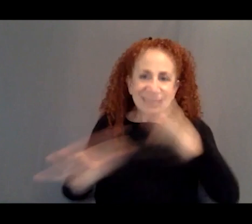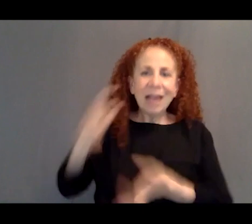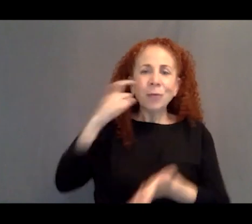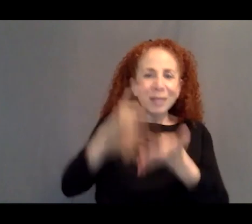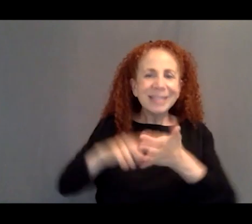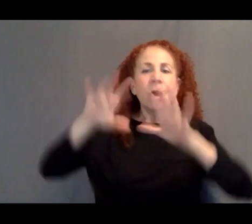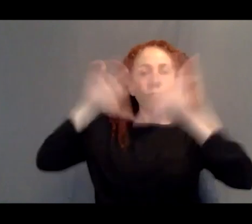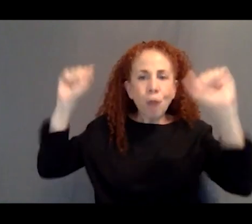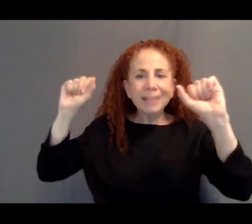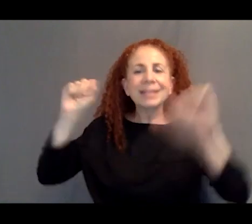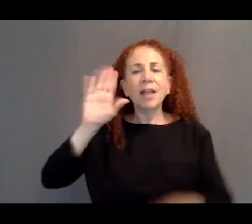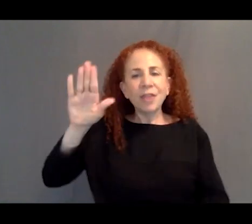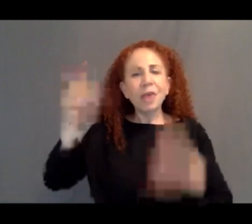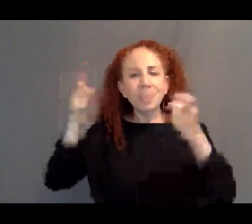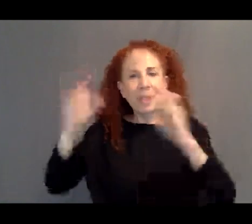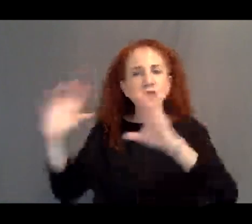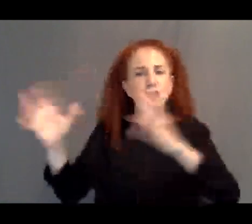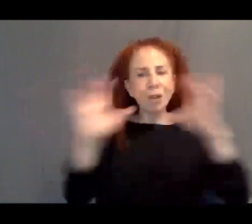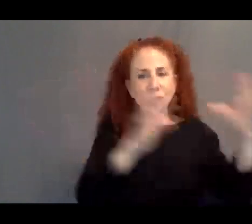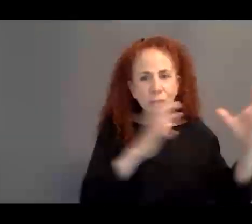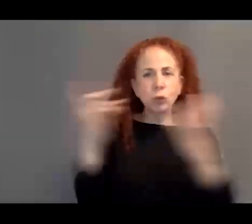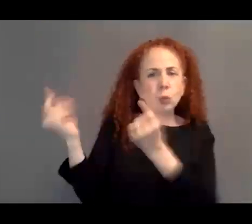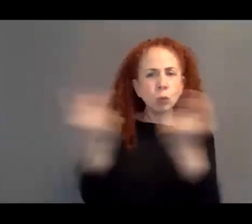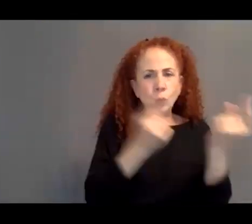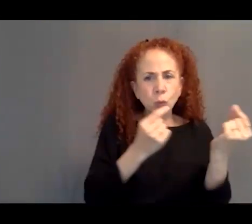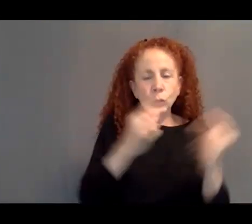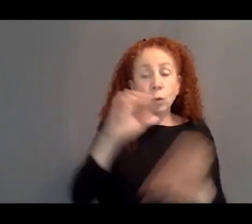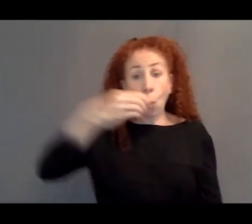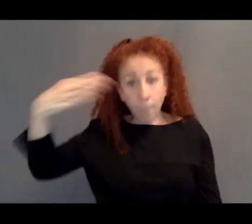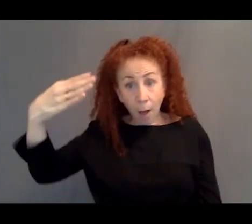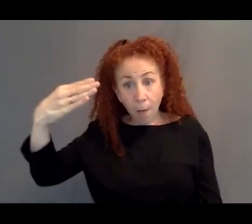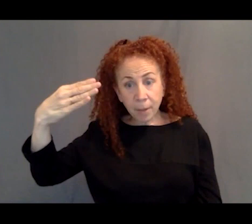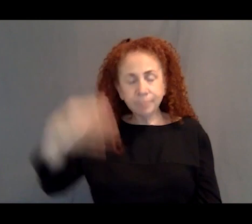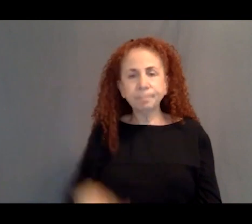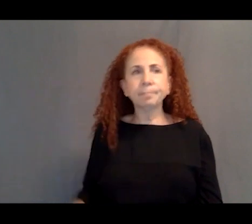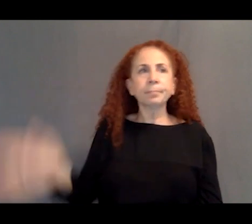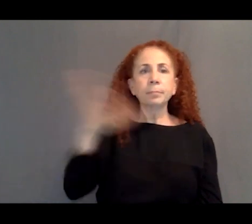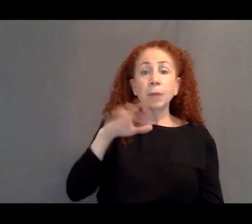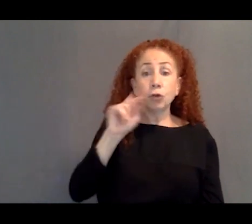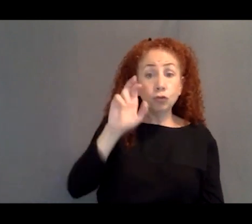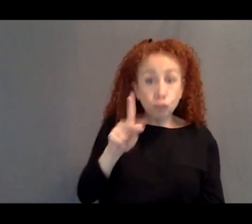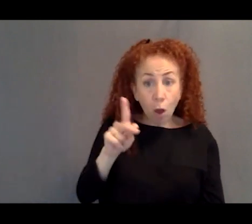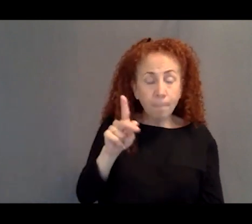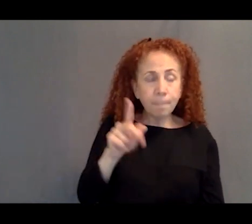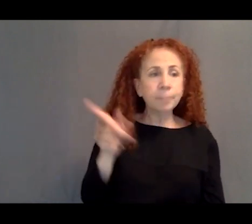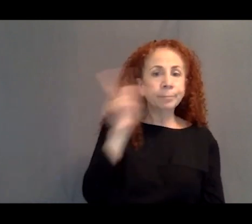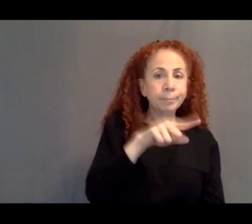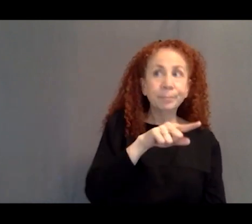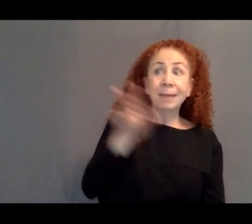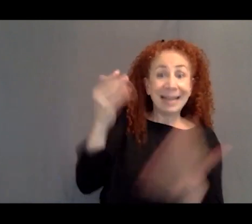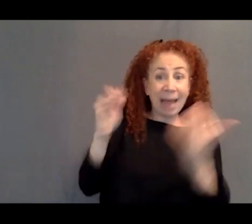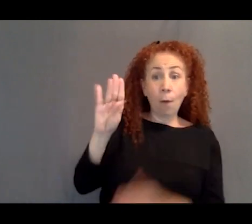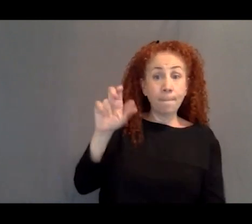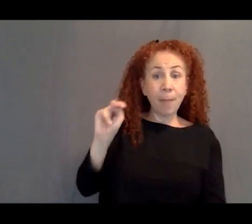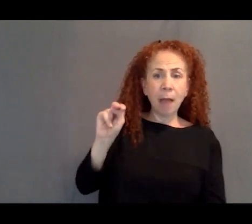seen how that looked, especially under Obama, how it looked under Trump, and we're getting an idea under